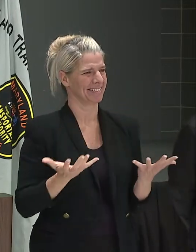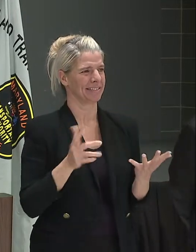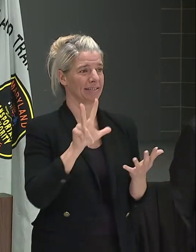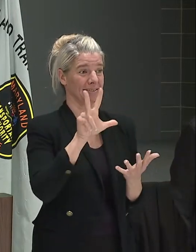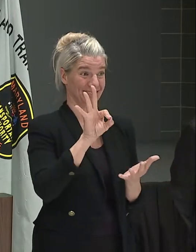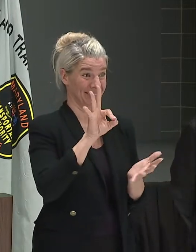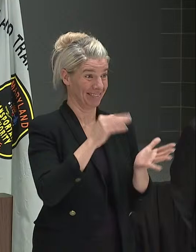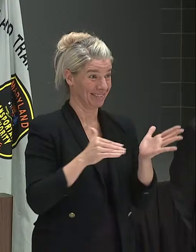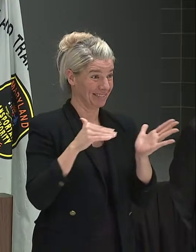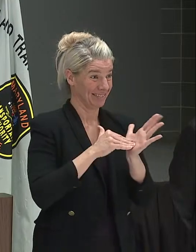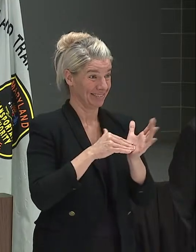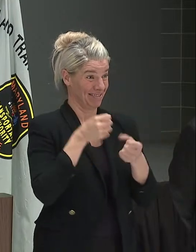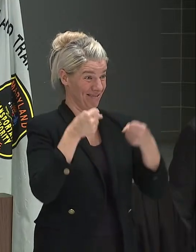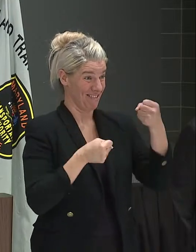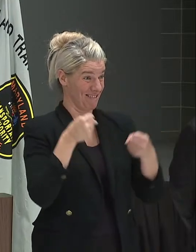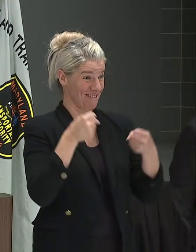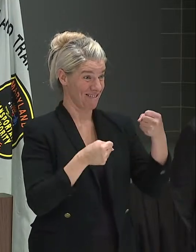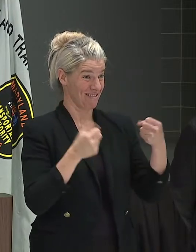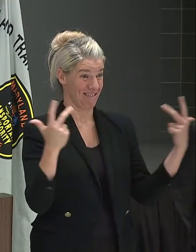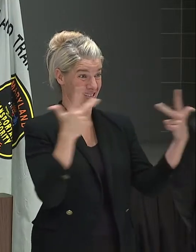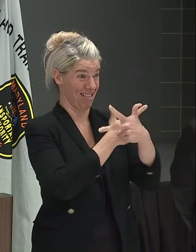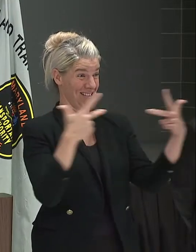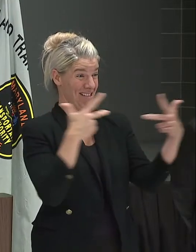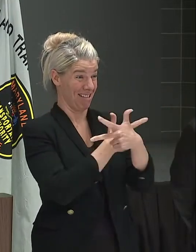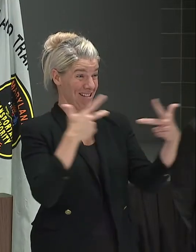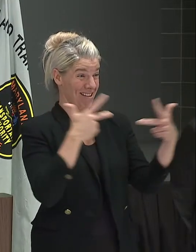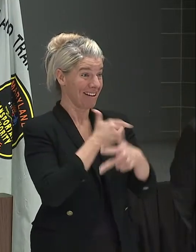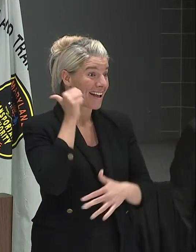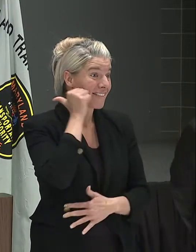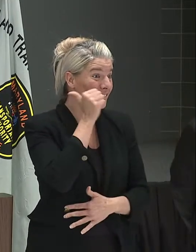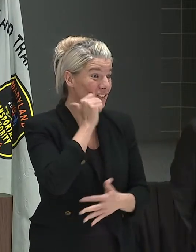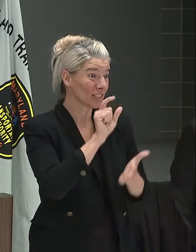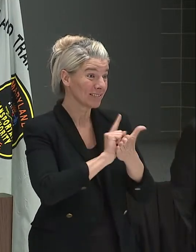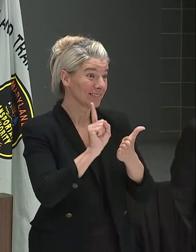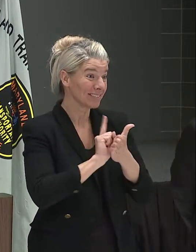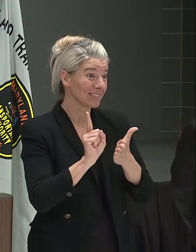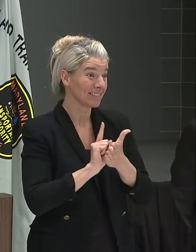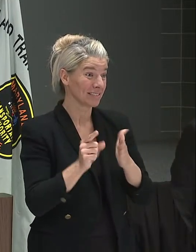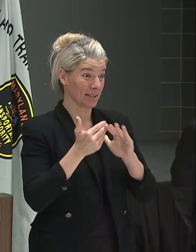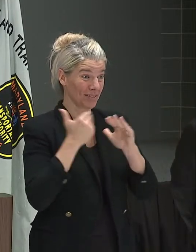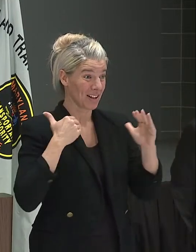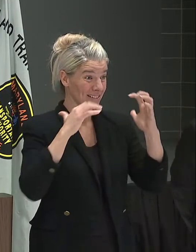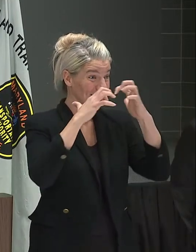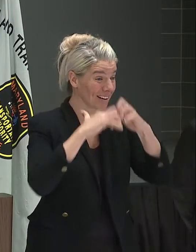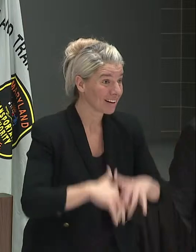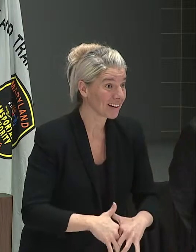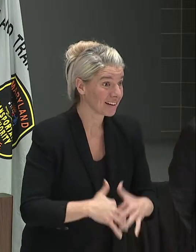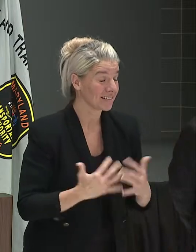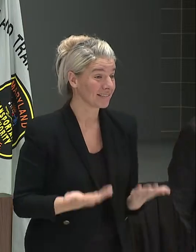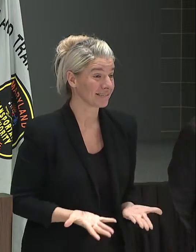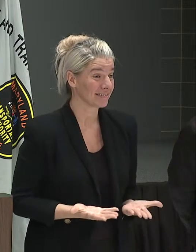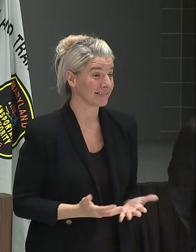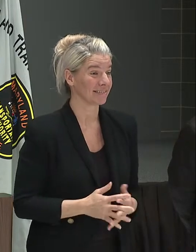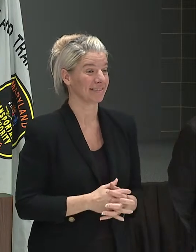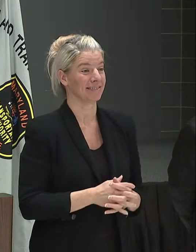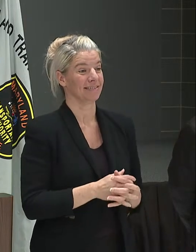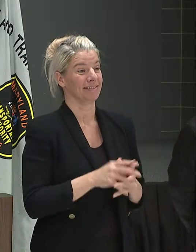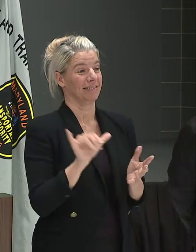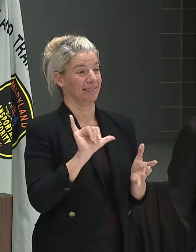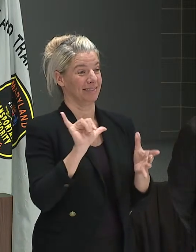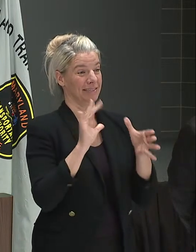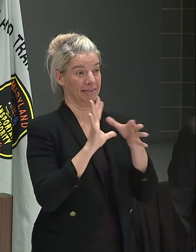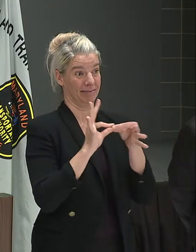39,000 vehicles traveled over the Key Bridge every single weekday before it collapsed. And by the way, when I mentioned that